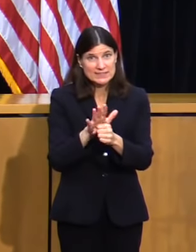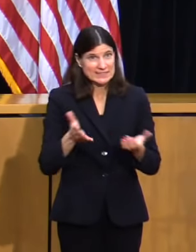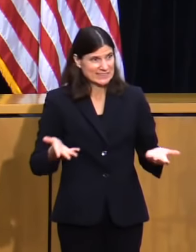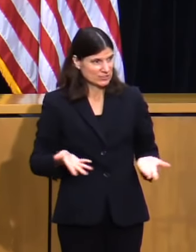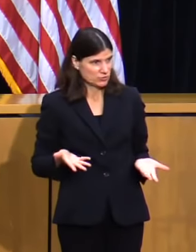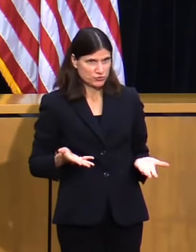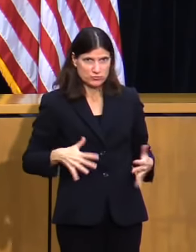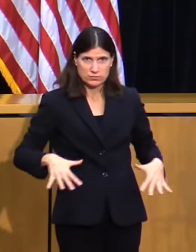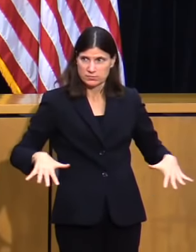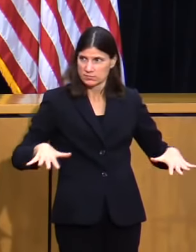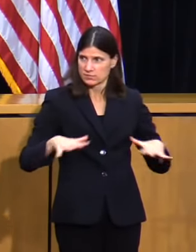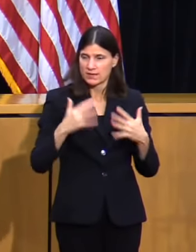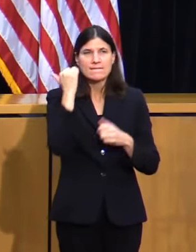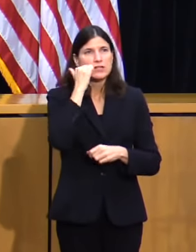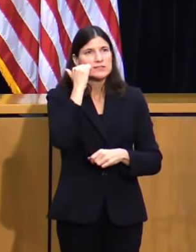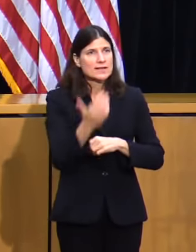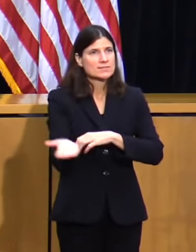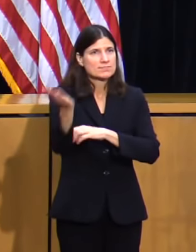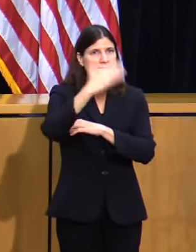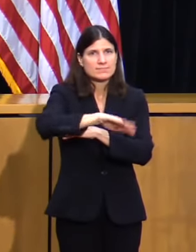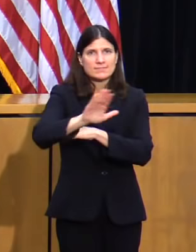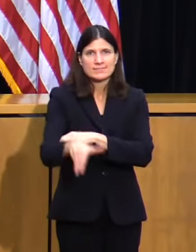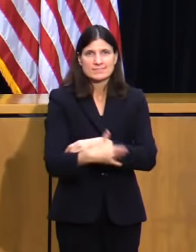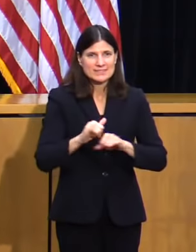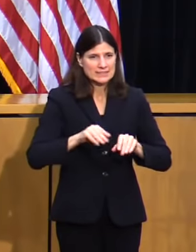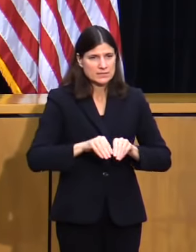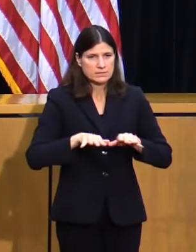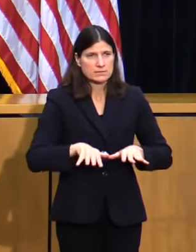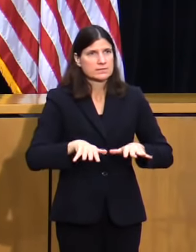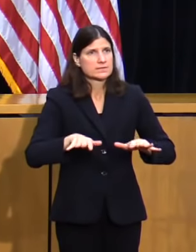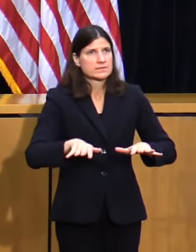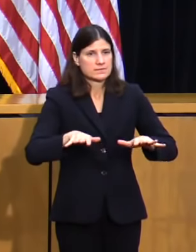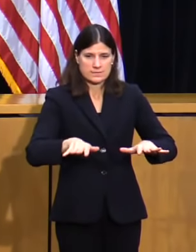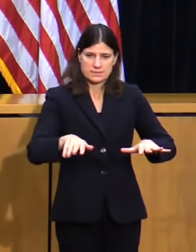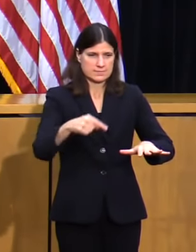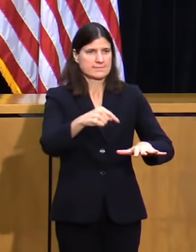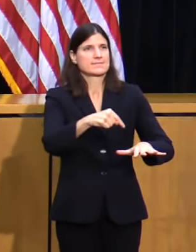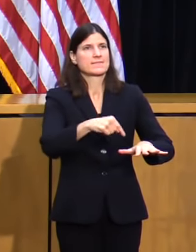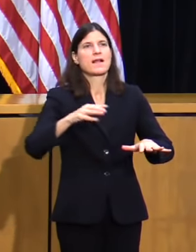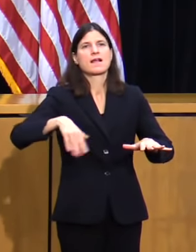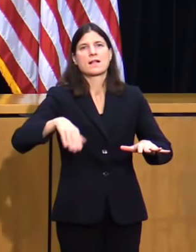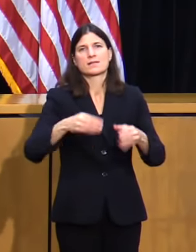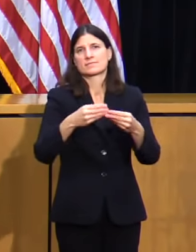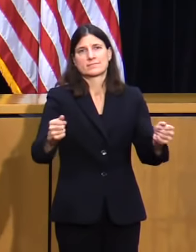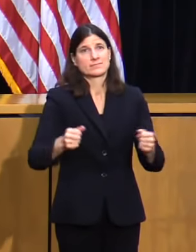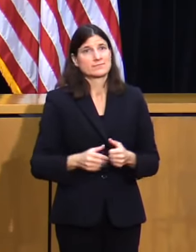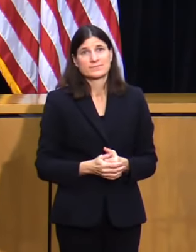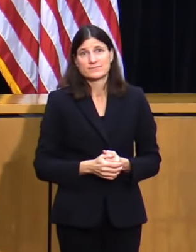the country. In fact, it's all over big parts of the Western world.